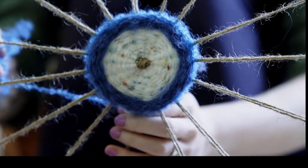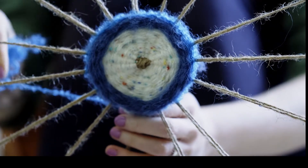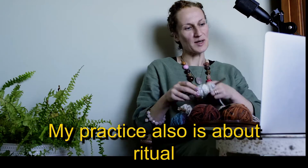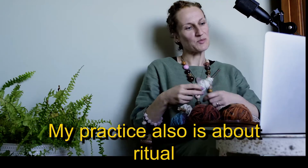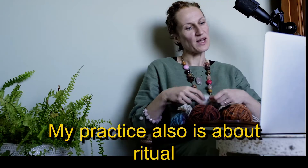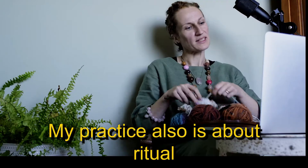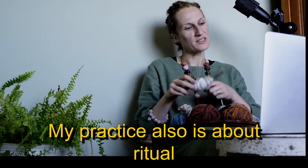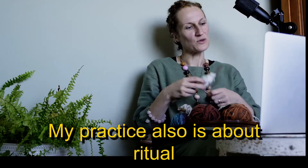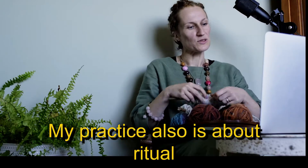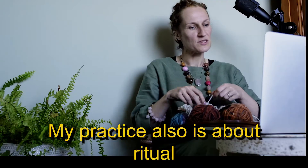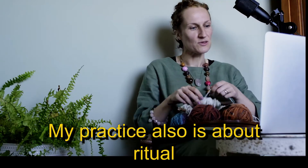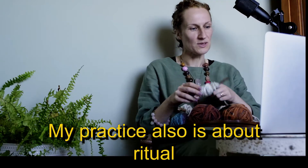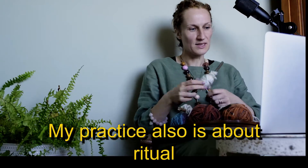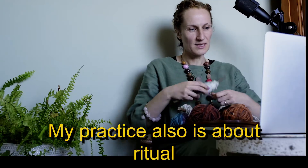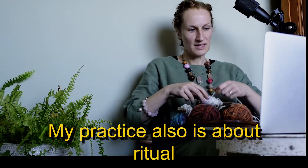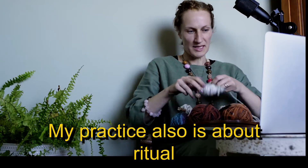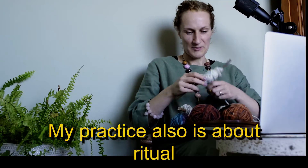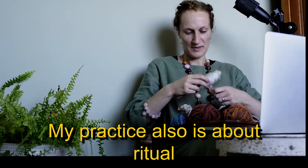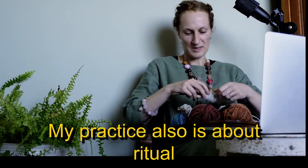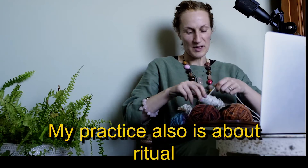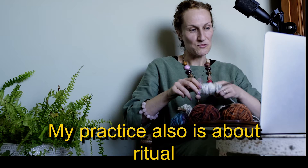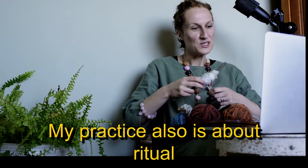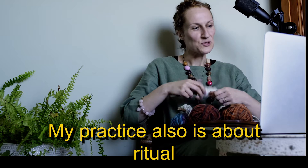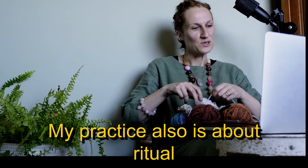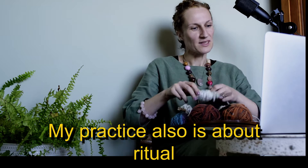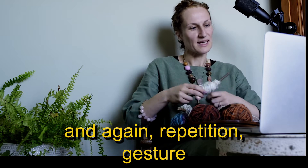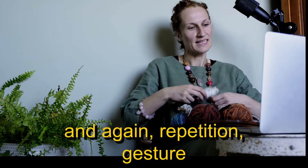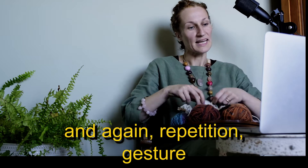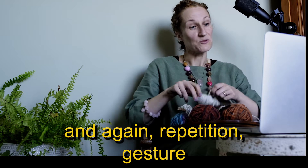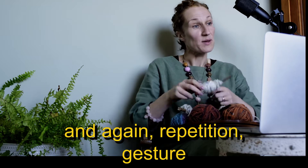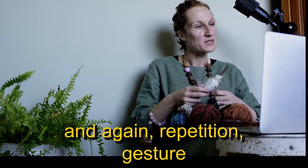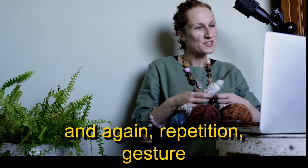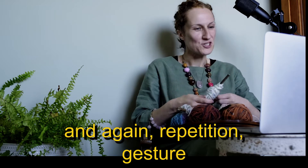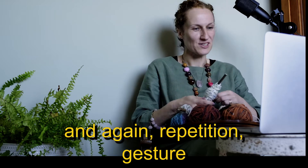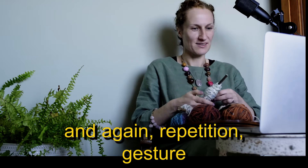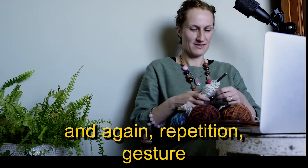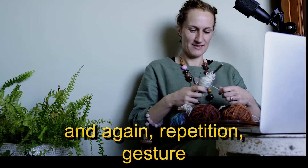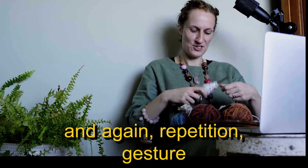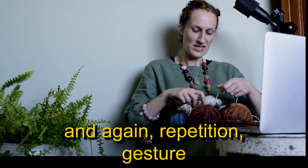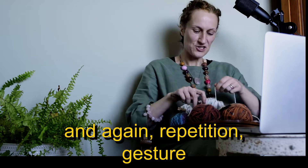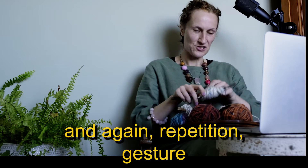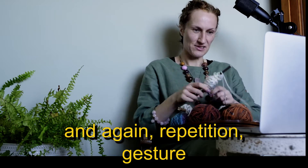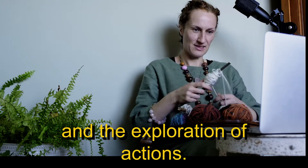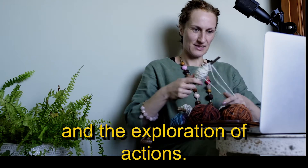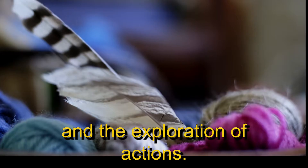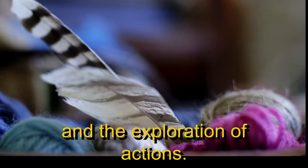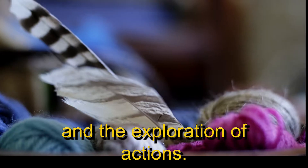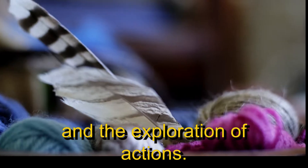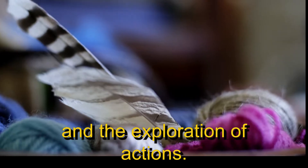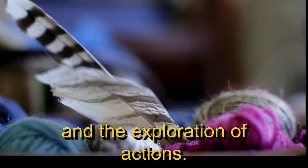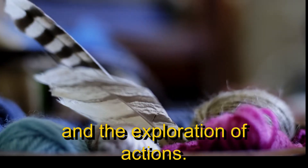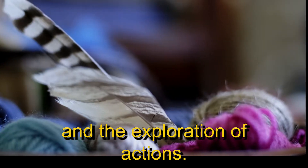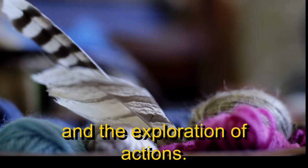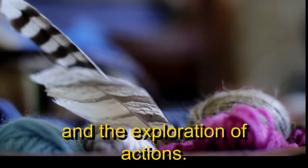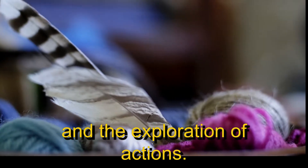my practice also is about ritual and again repetition, gesture and the exploration of